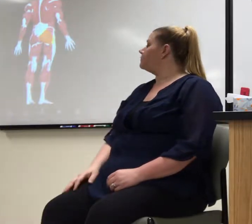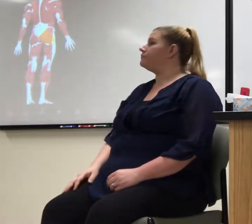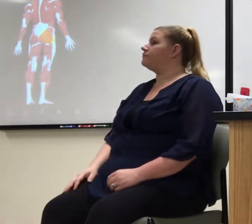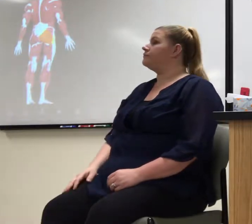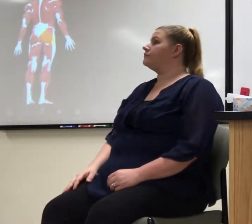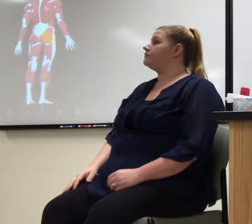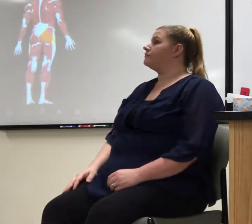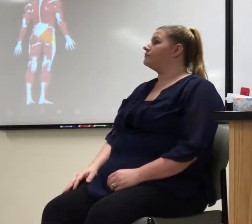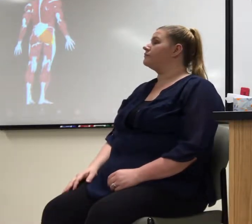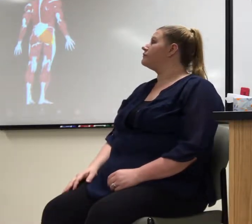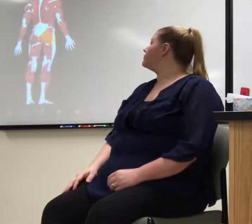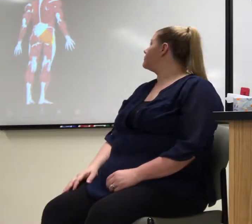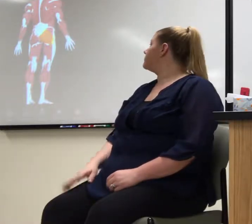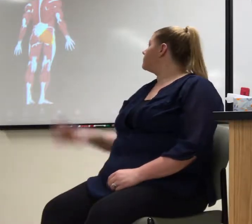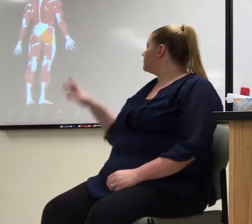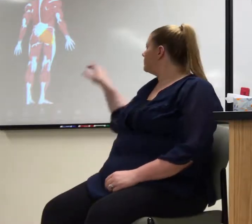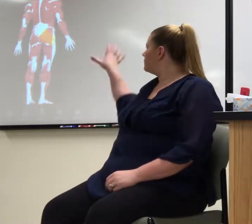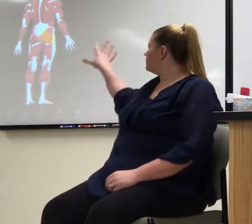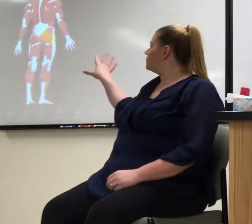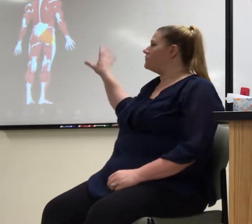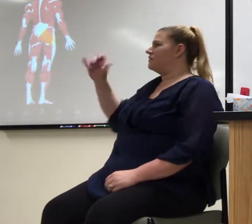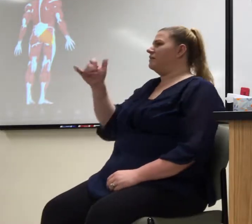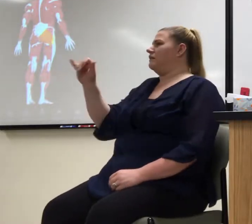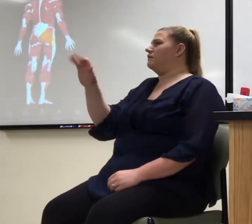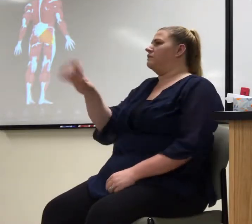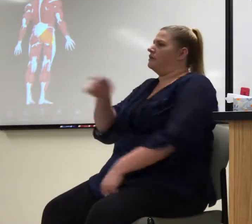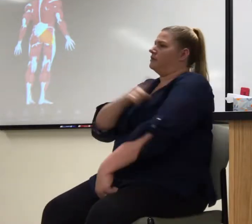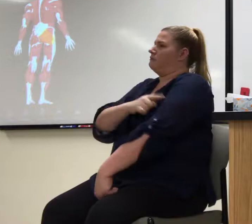There's a muscle that extends.